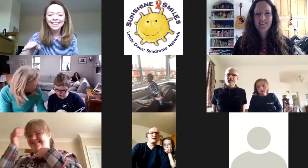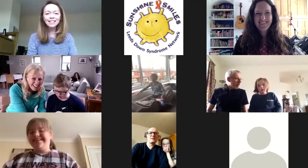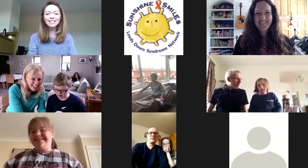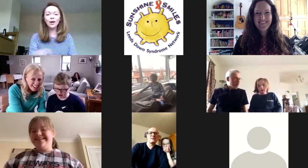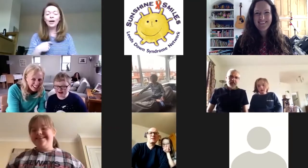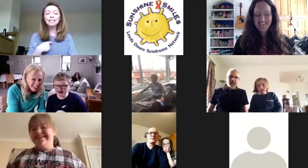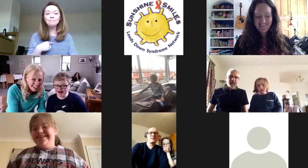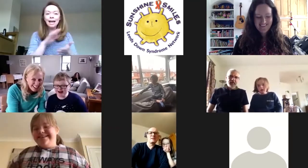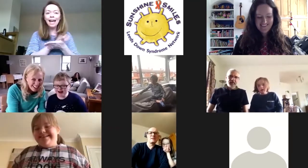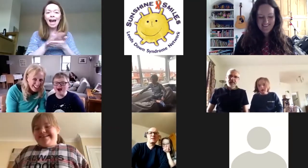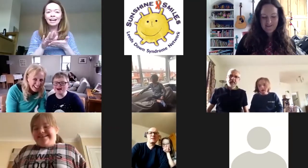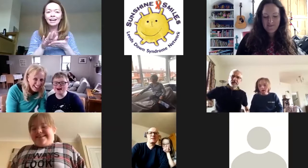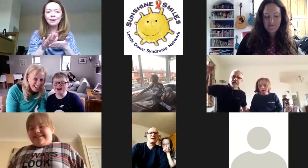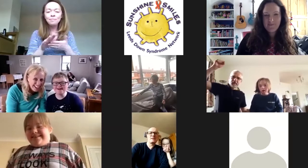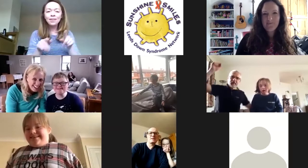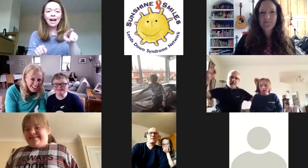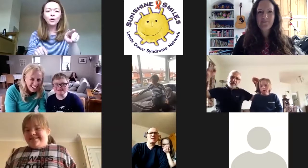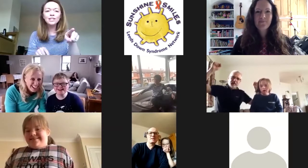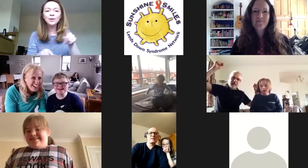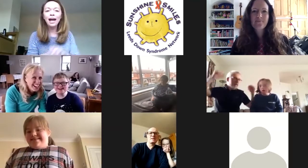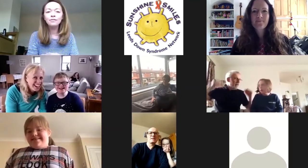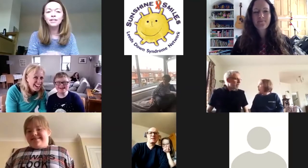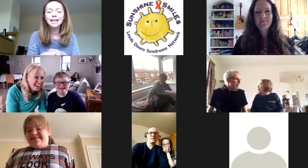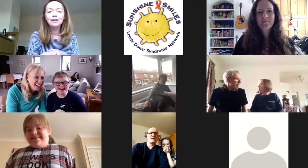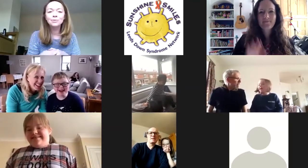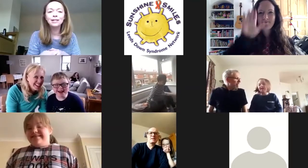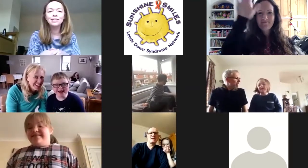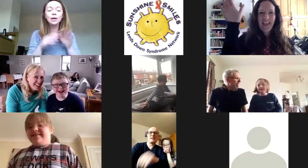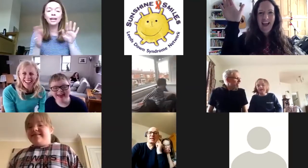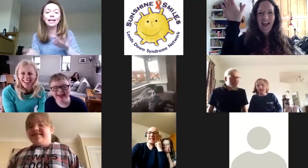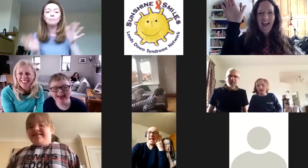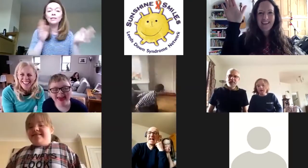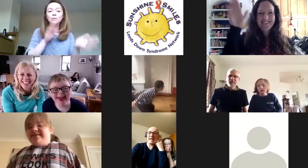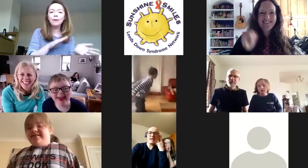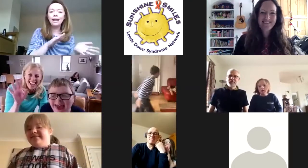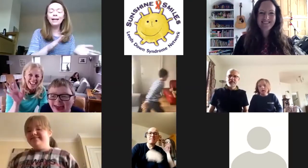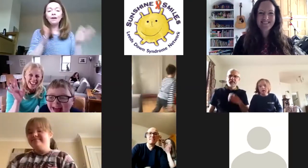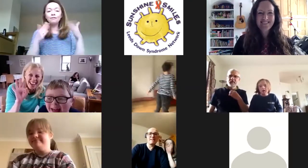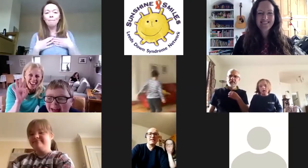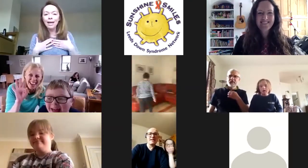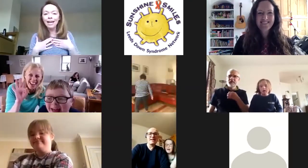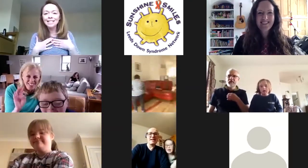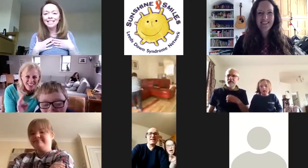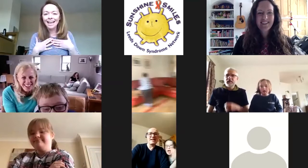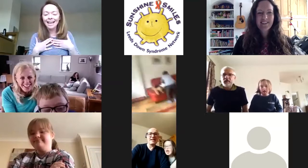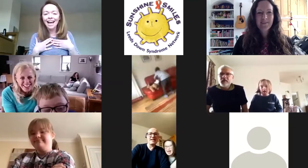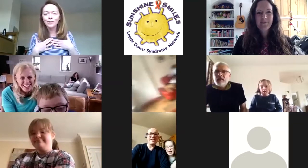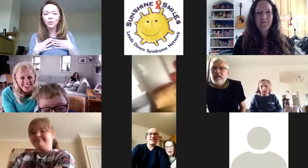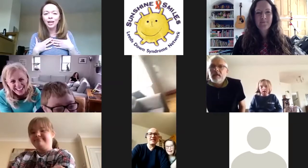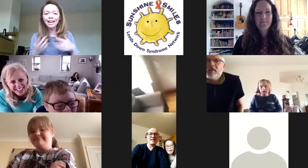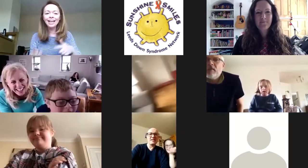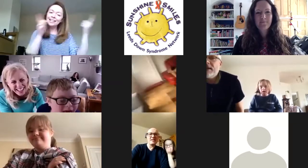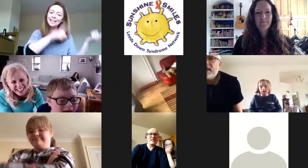everybody. So it's me, Hannah, and also Catherine's here as well. So we're going to keep swapping from me singing